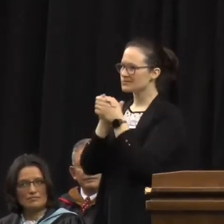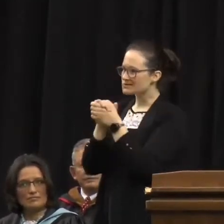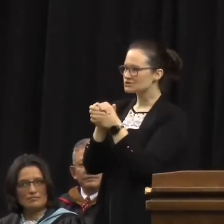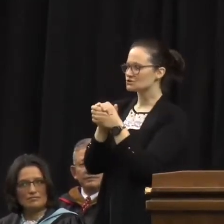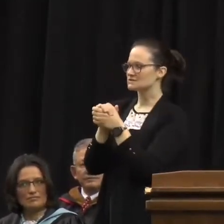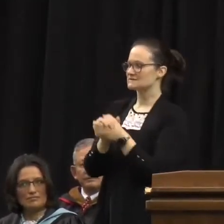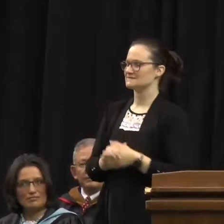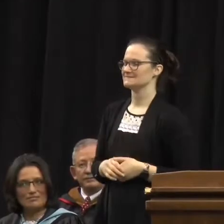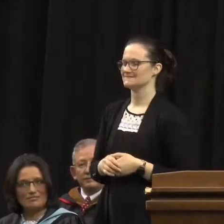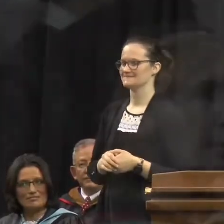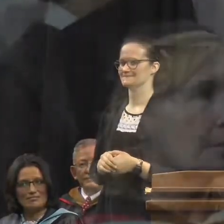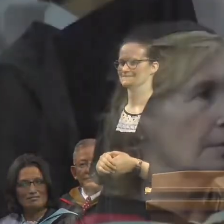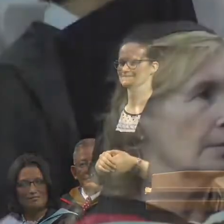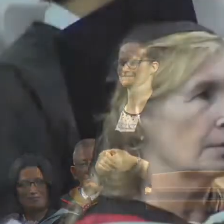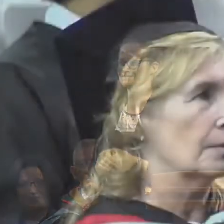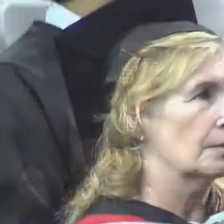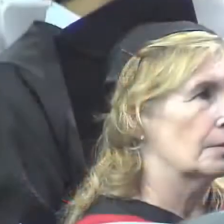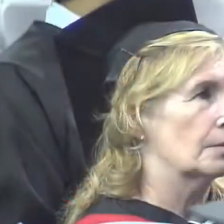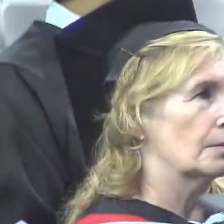Congratulations.